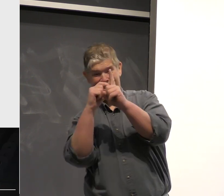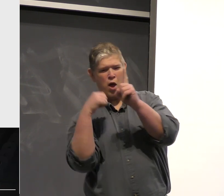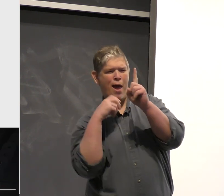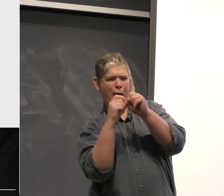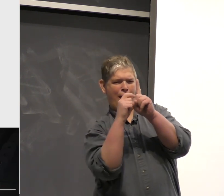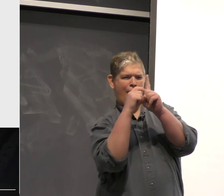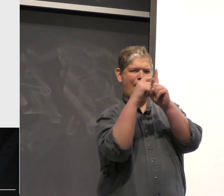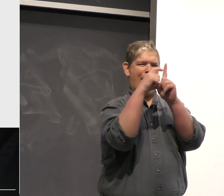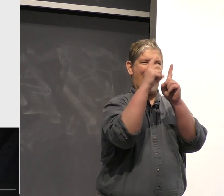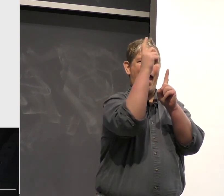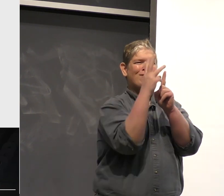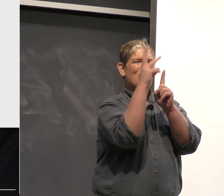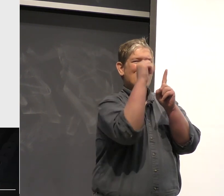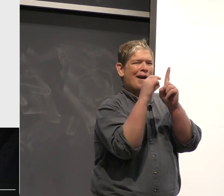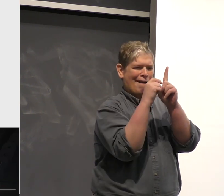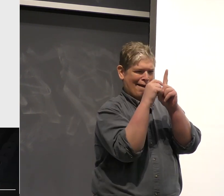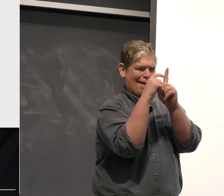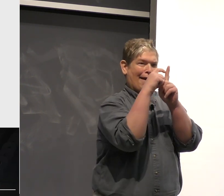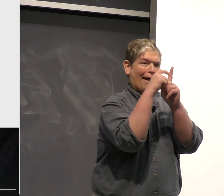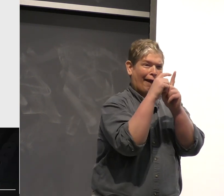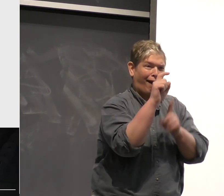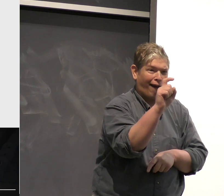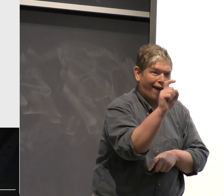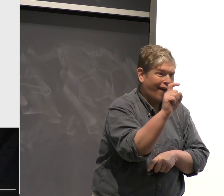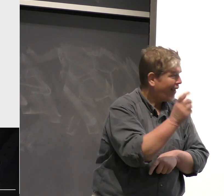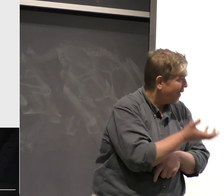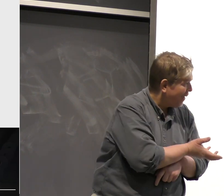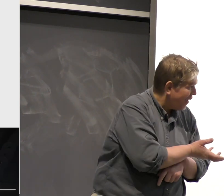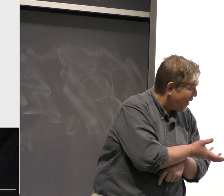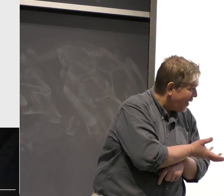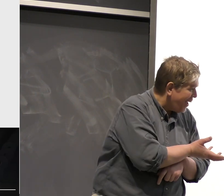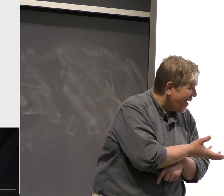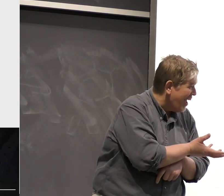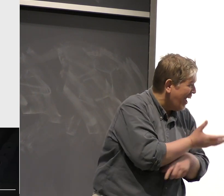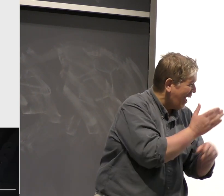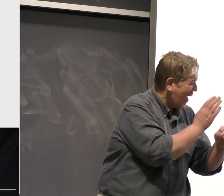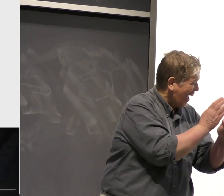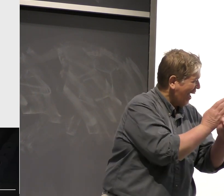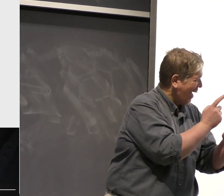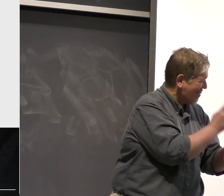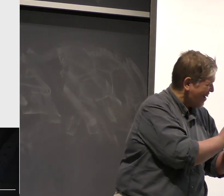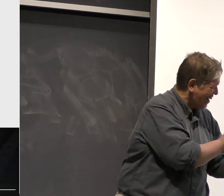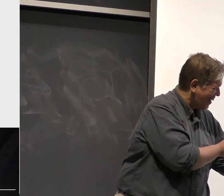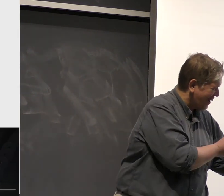From culturally deaf to not? Is there some point halfway? Is that where we meet? Medium D